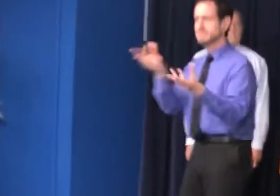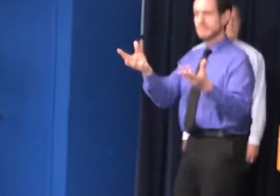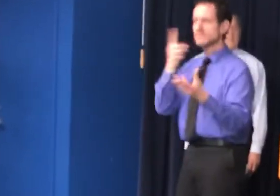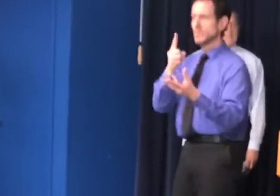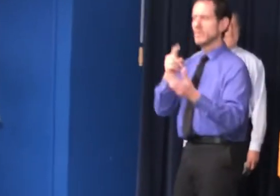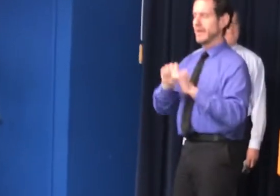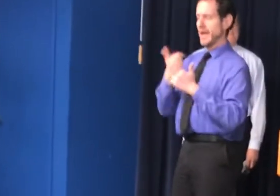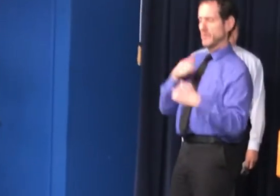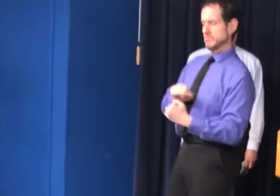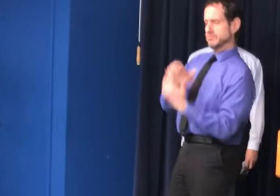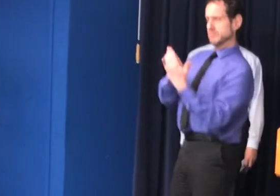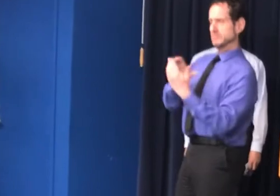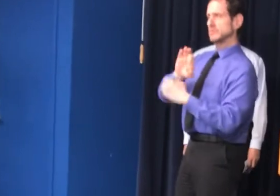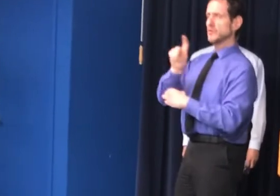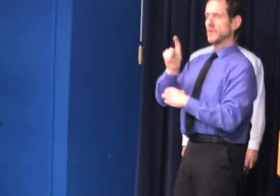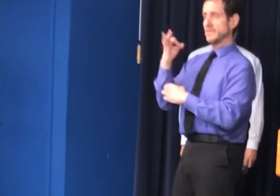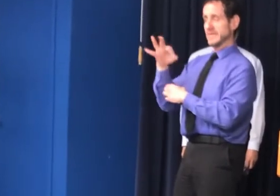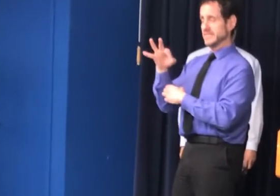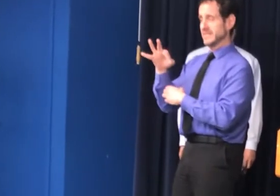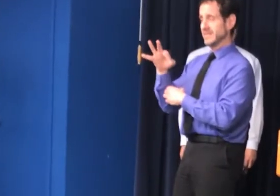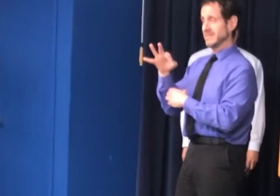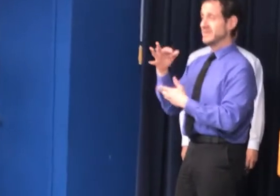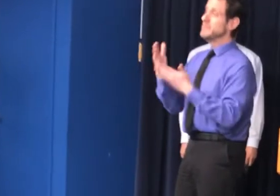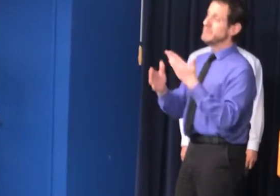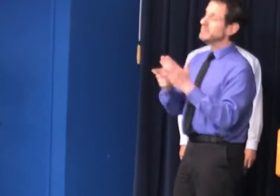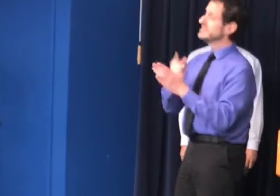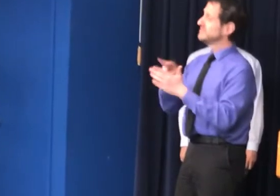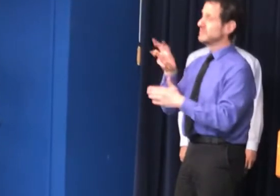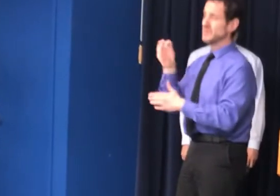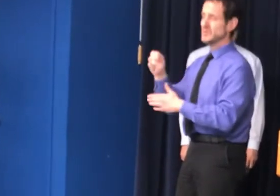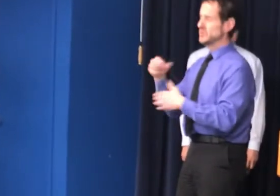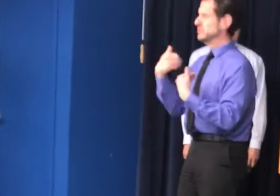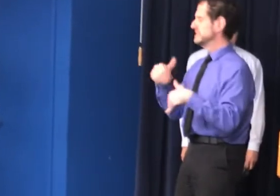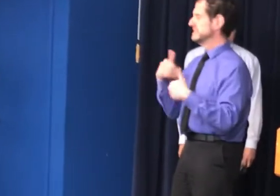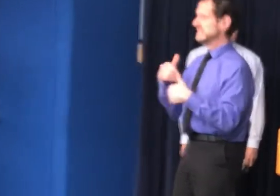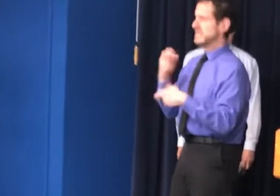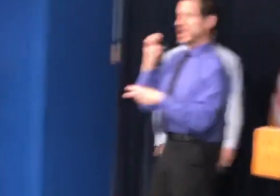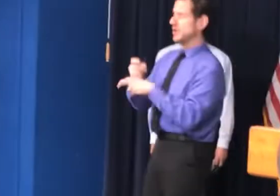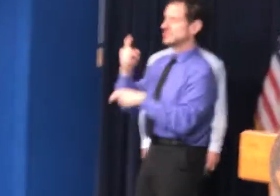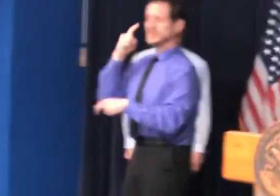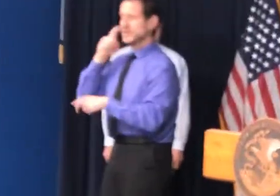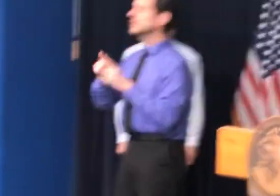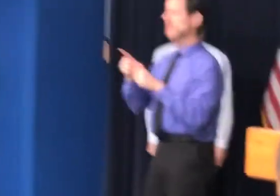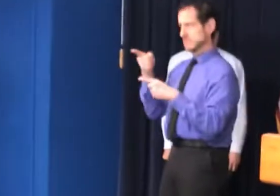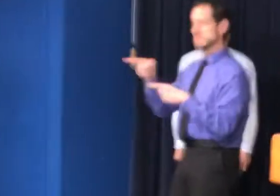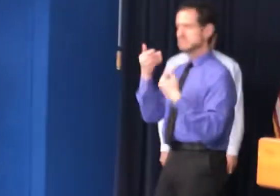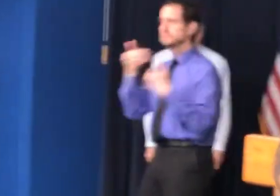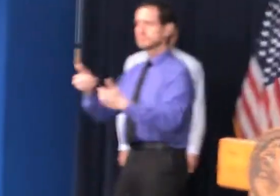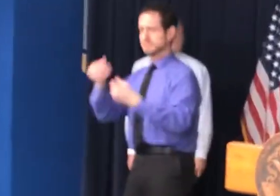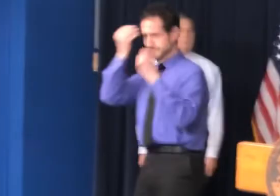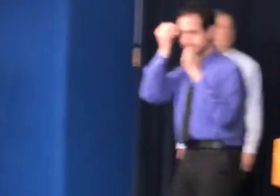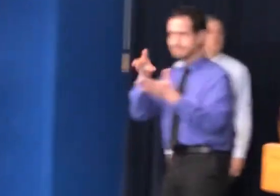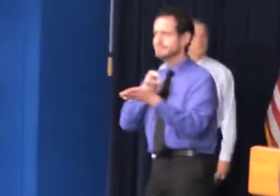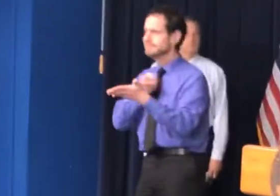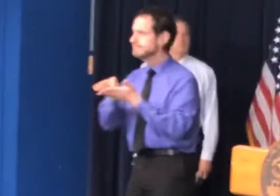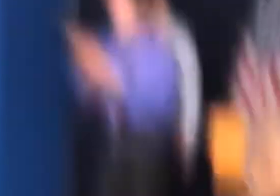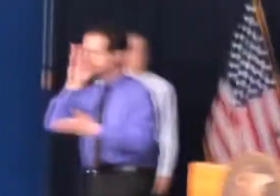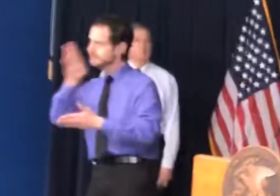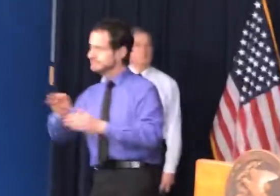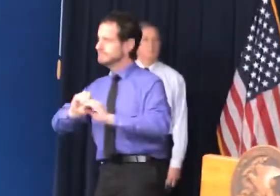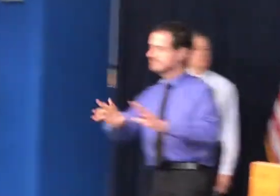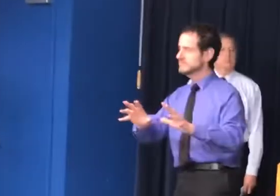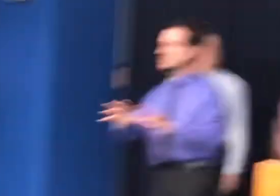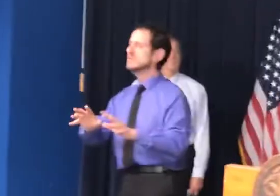COVID-19, especially when the news itself might not have been comforting. Leadership is about making tough decisions and